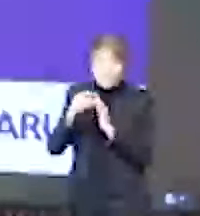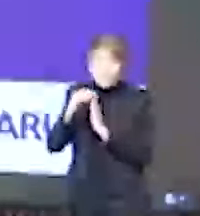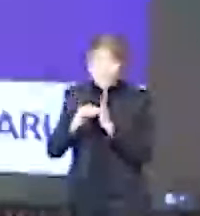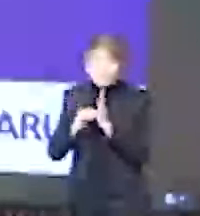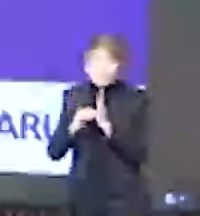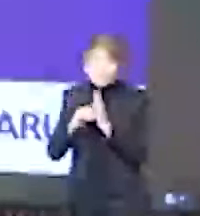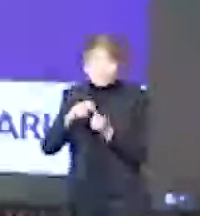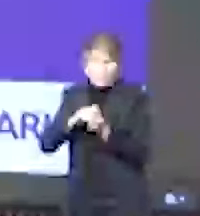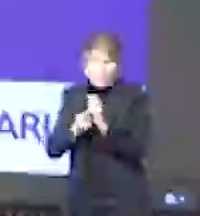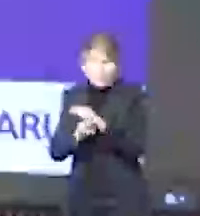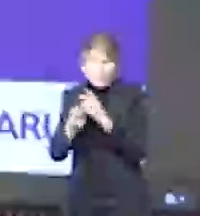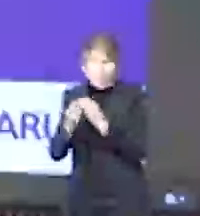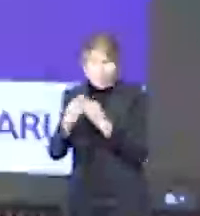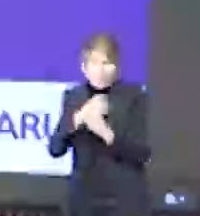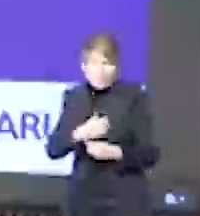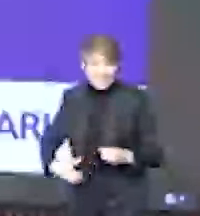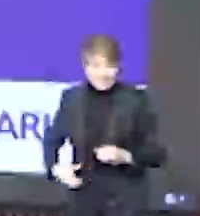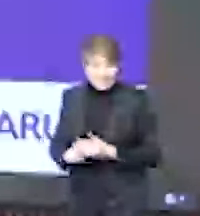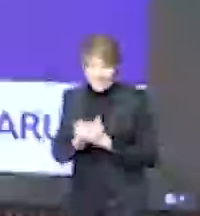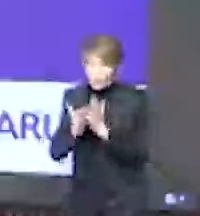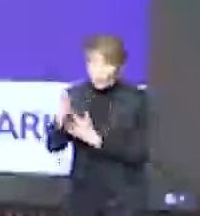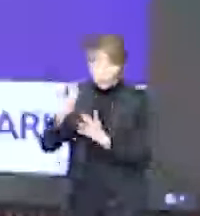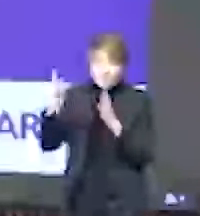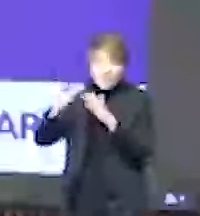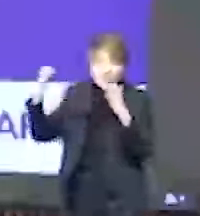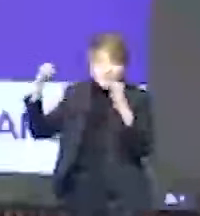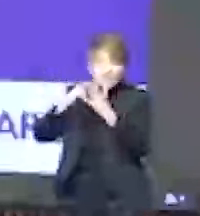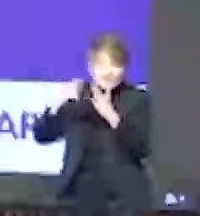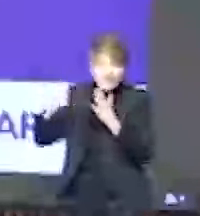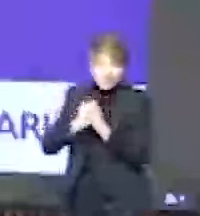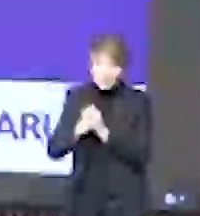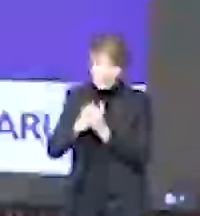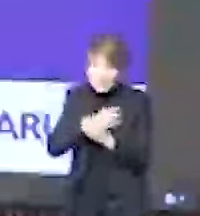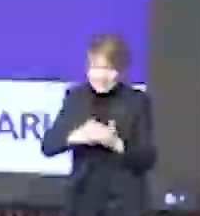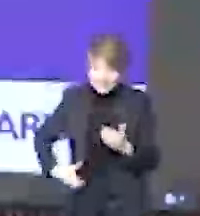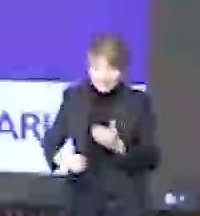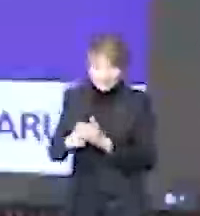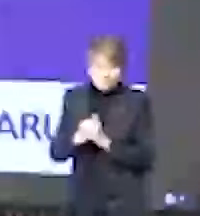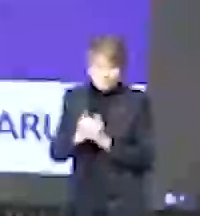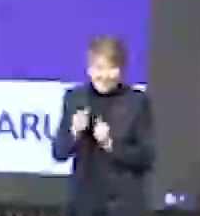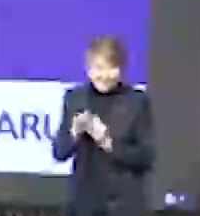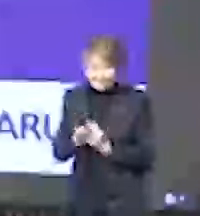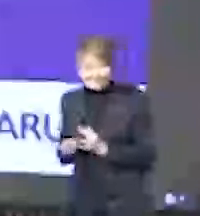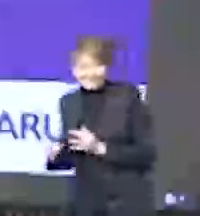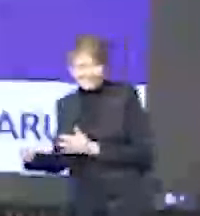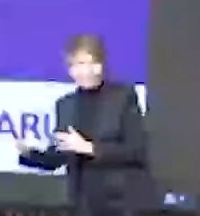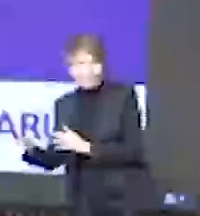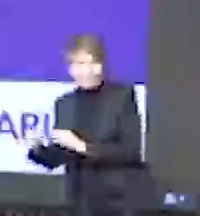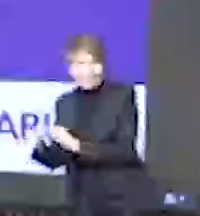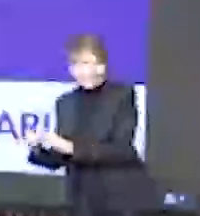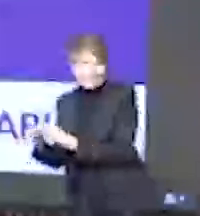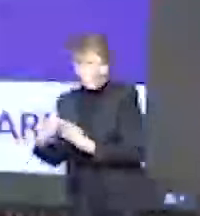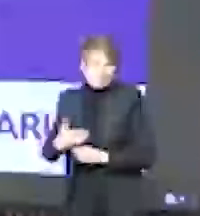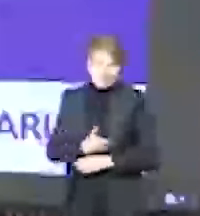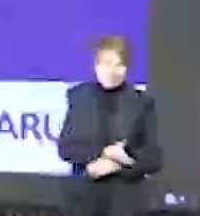reform with ministers, through parliamentary secretaries, with ministers. So there are those mechanisms that occur all the time, but